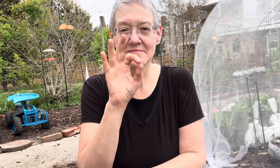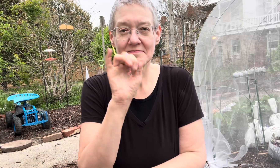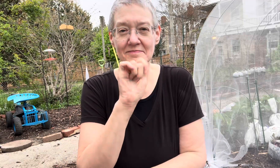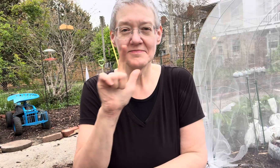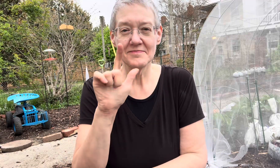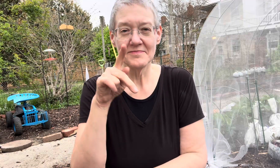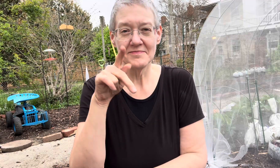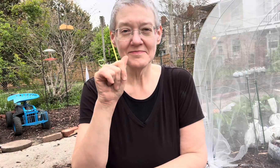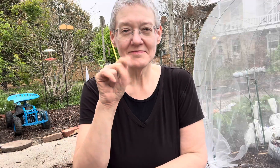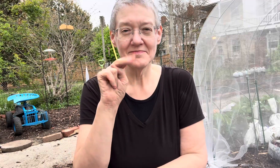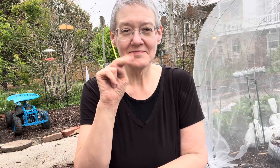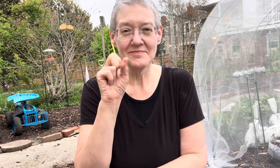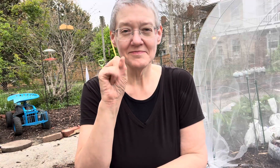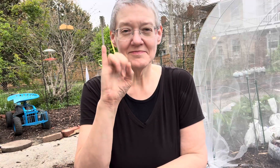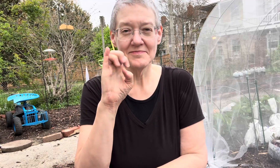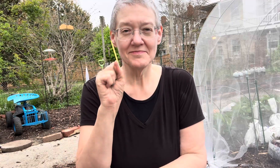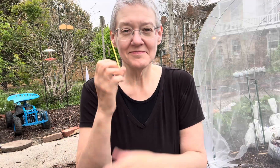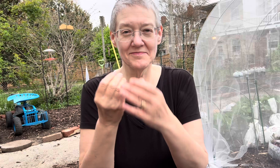I planted in the fall.